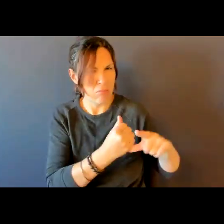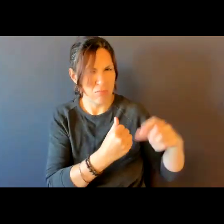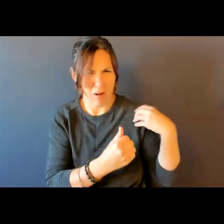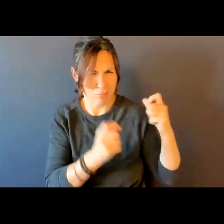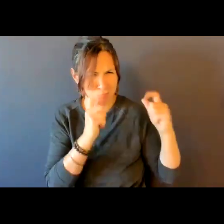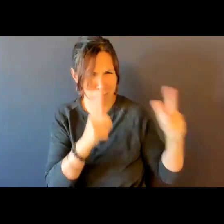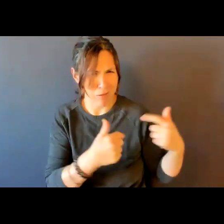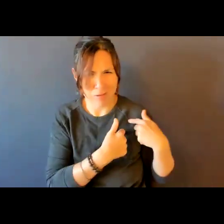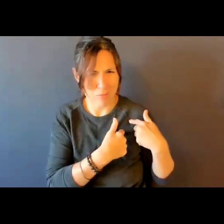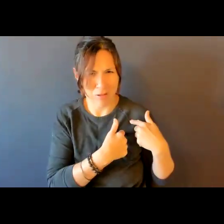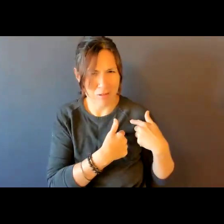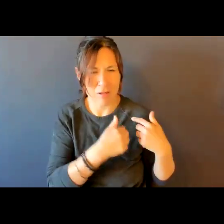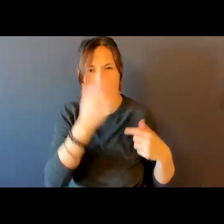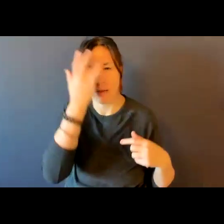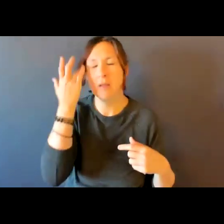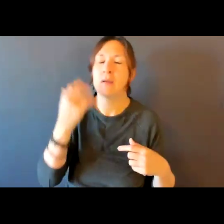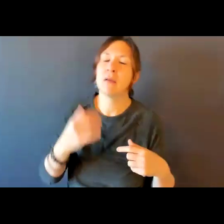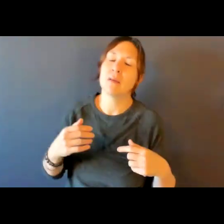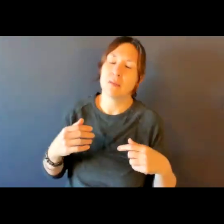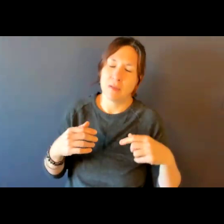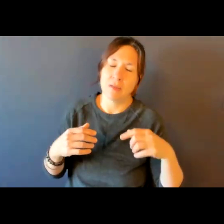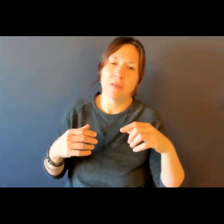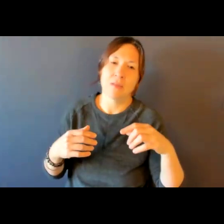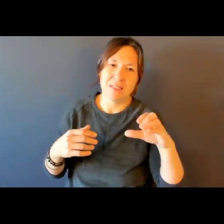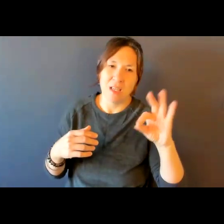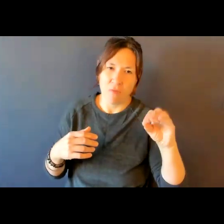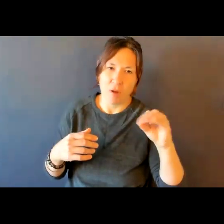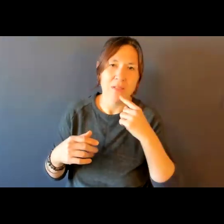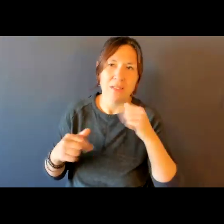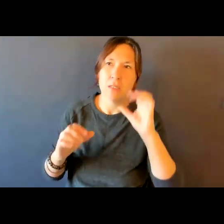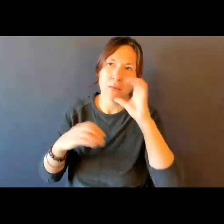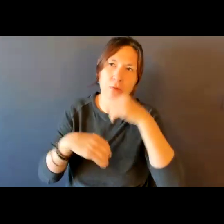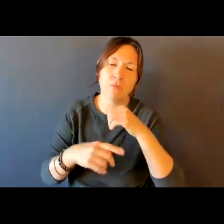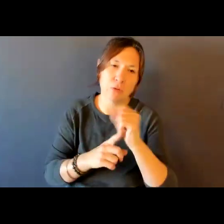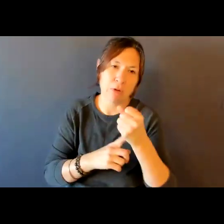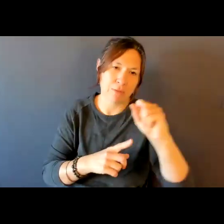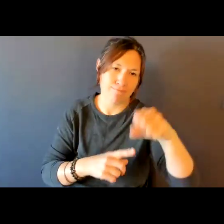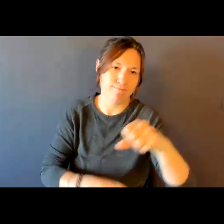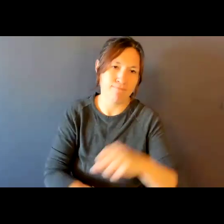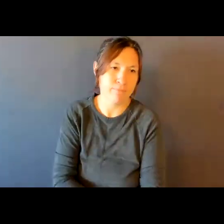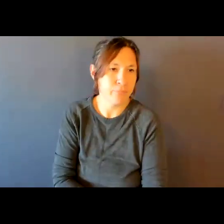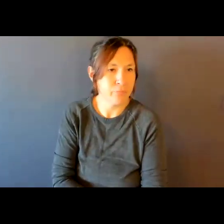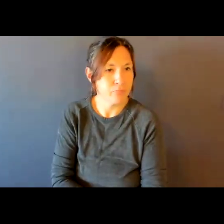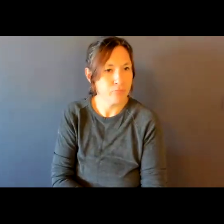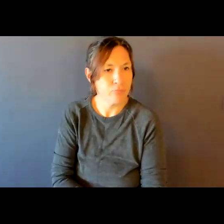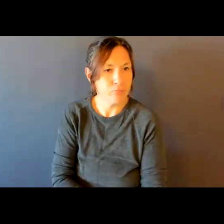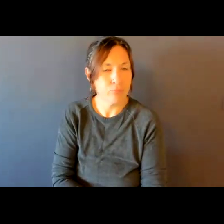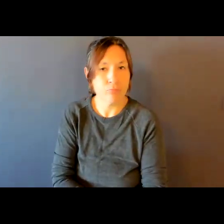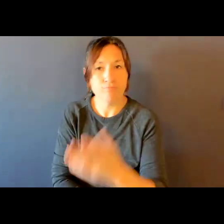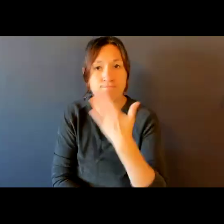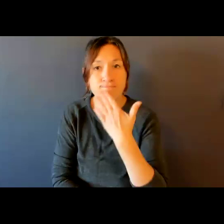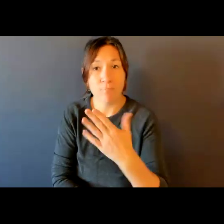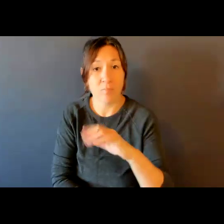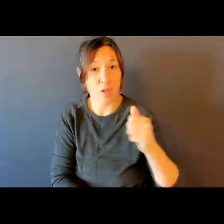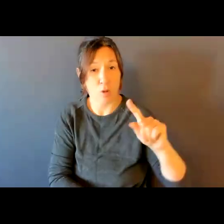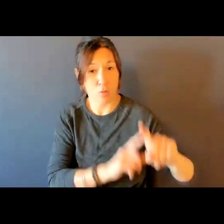It was a little bit of an unusual circumstance for us as well. So Okay. Thank you. If there are any other questions on